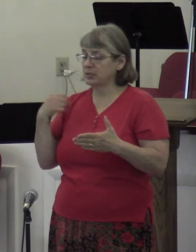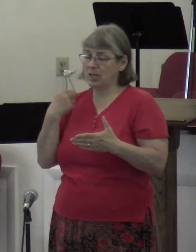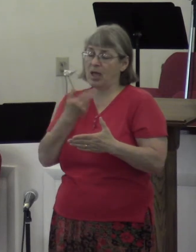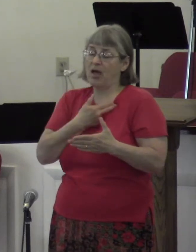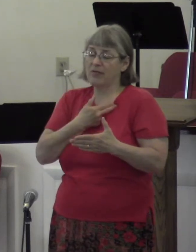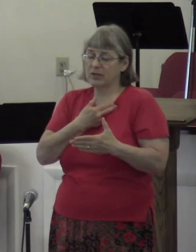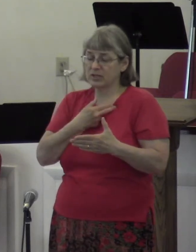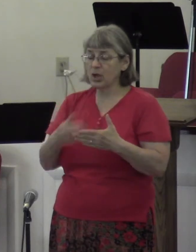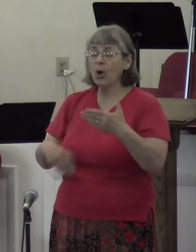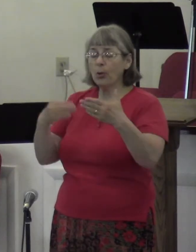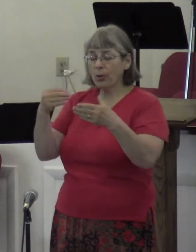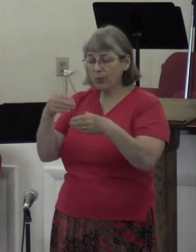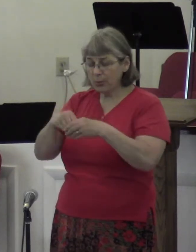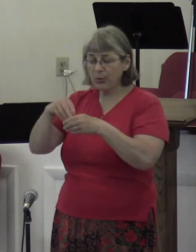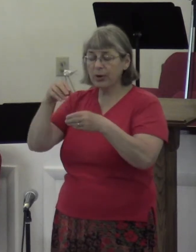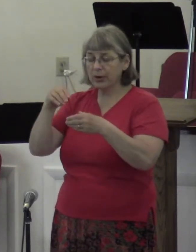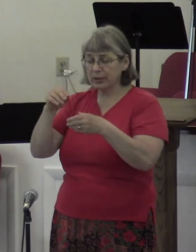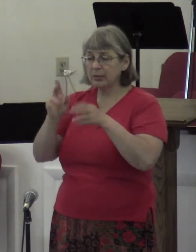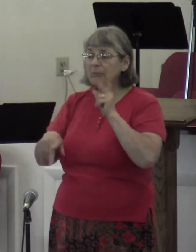born in that race.